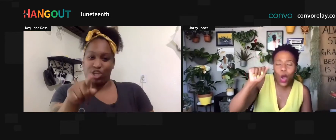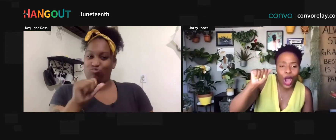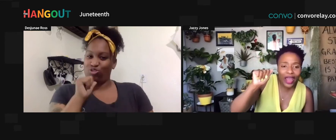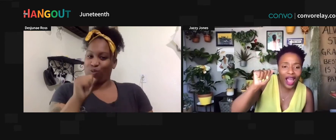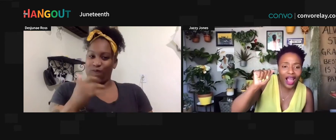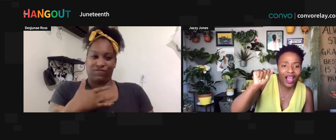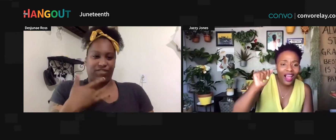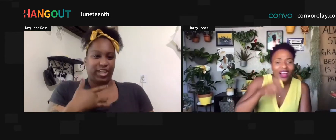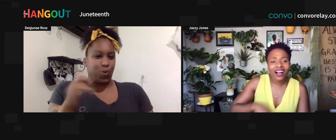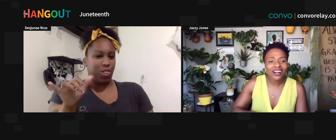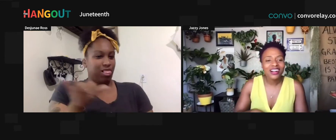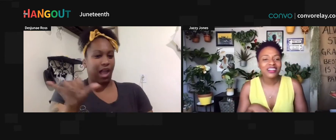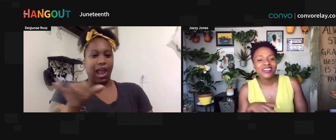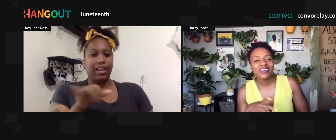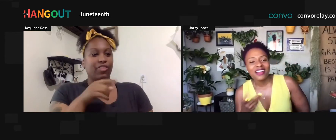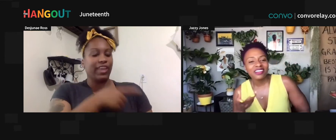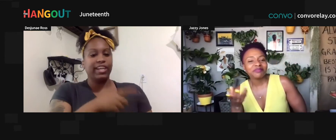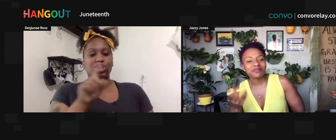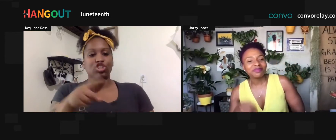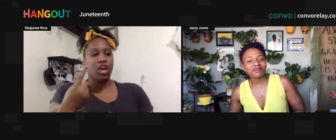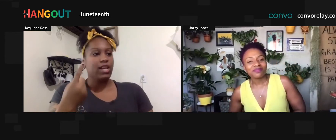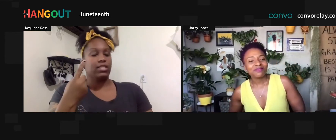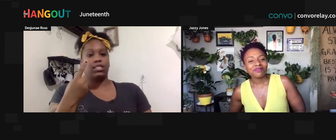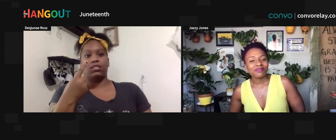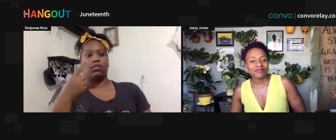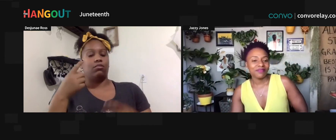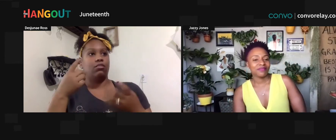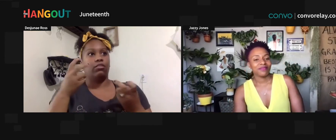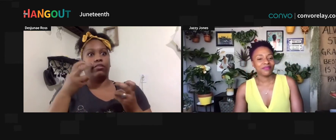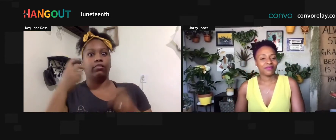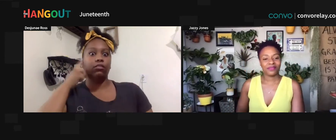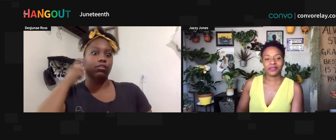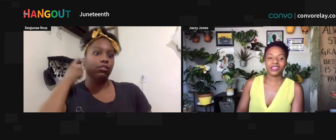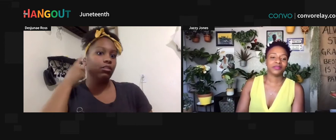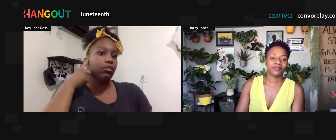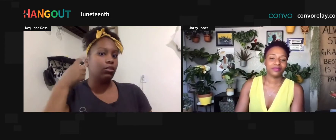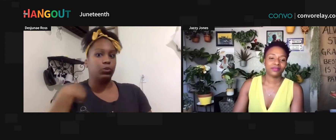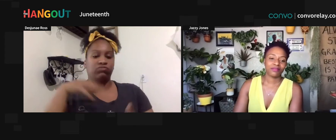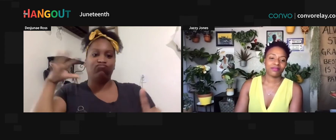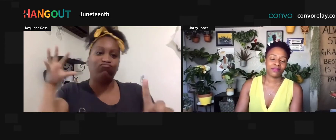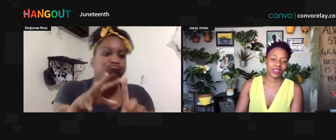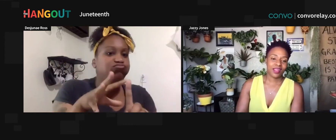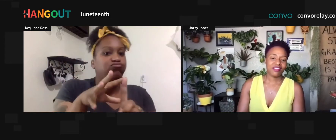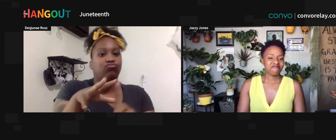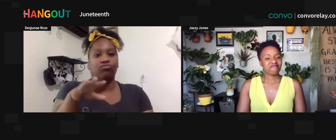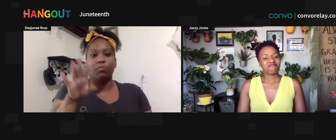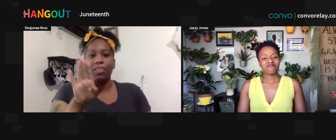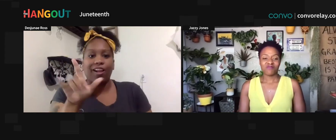at the federal level. But then you got some other places that are just not tolerant.